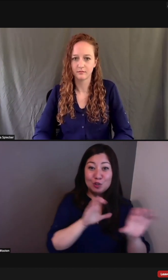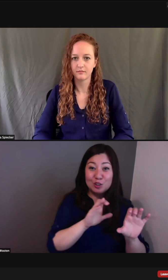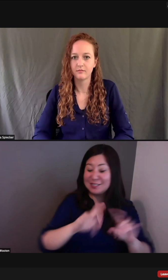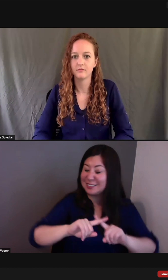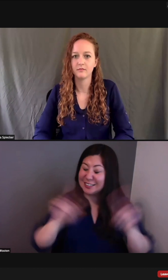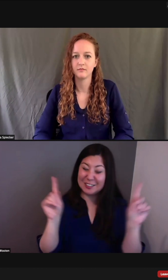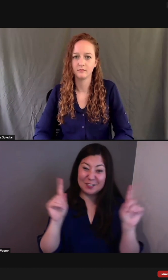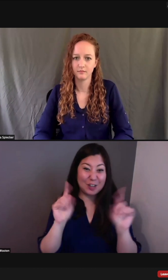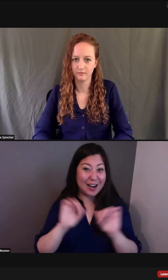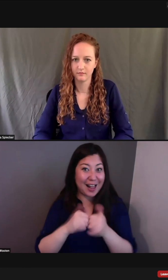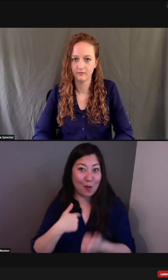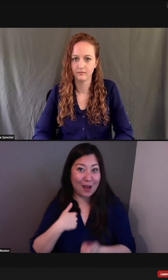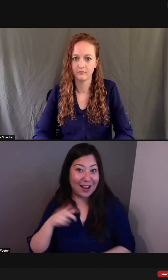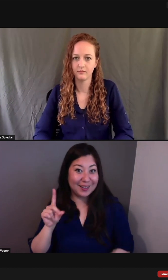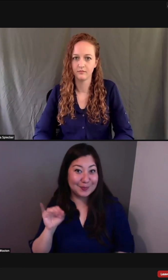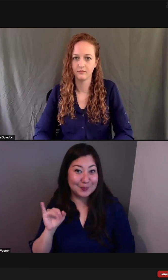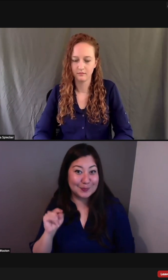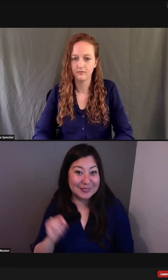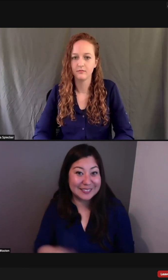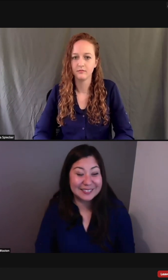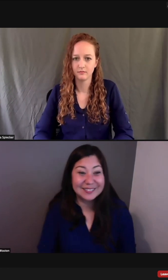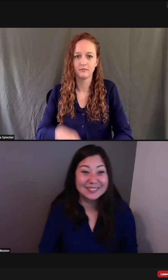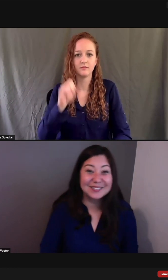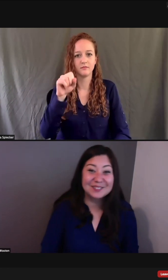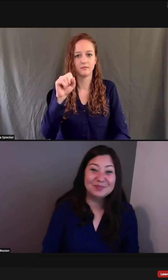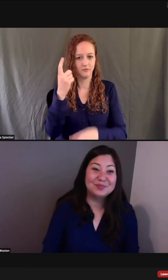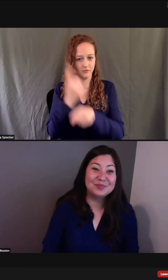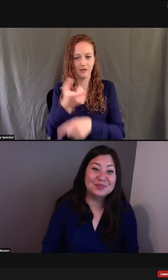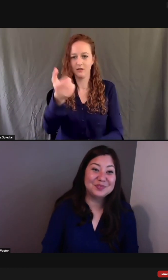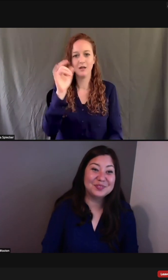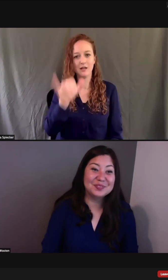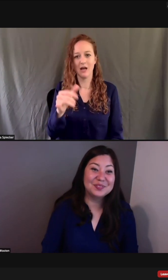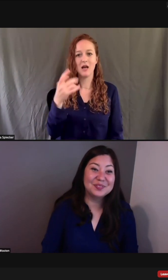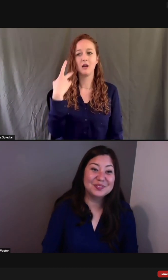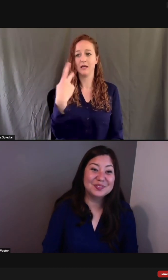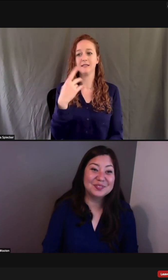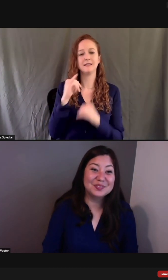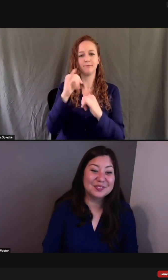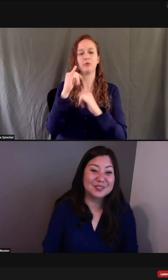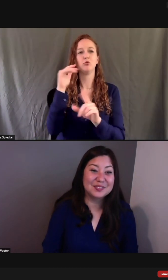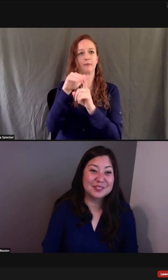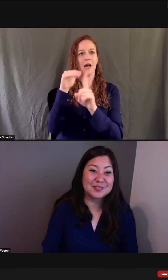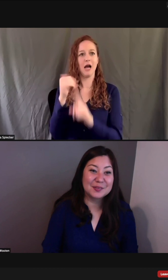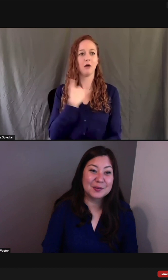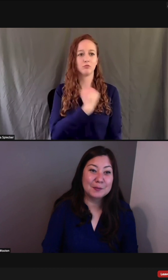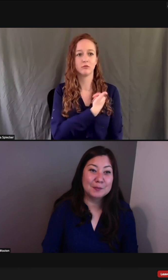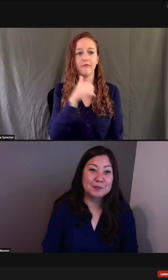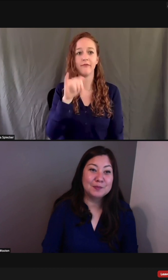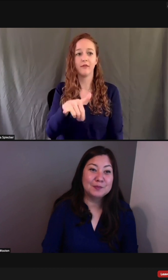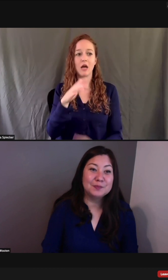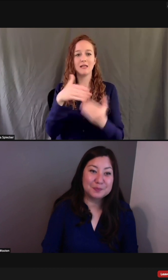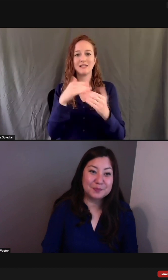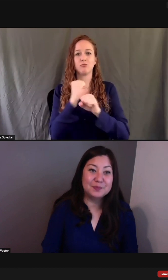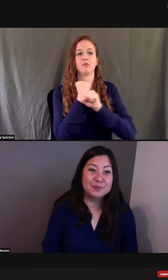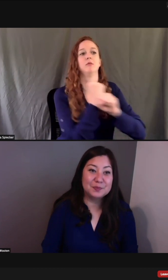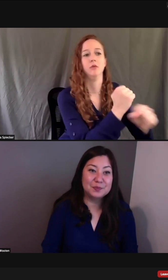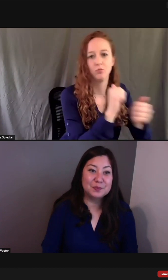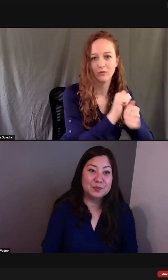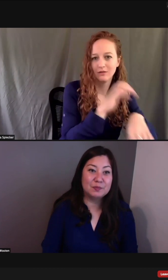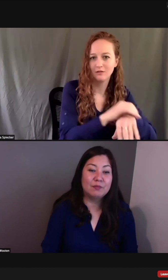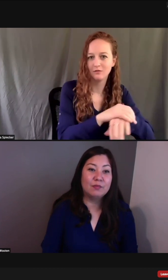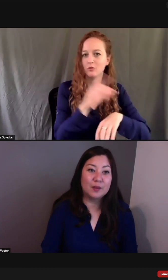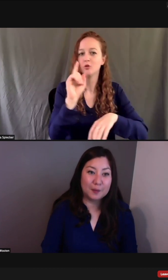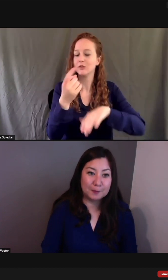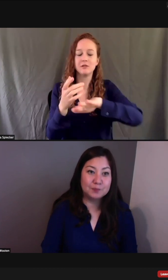and practice time and time again. So I needed to figure out for myself how I was going